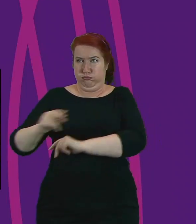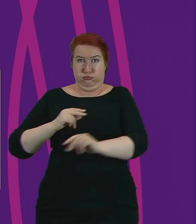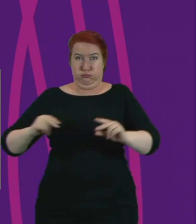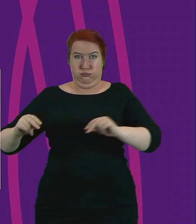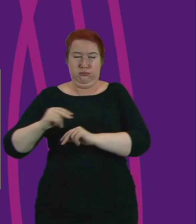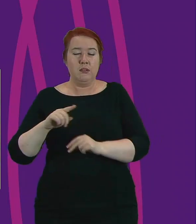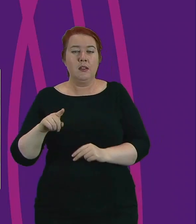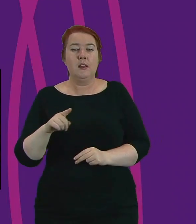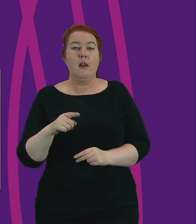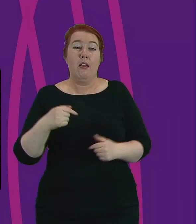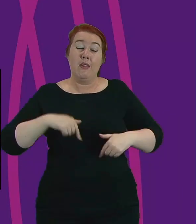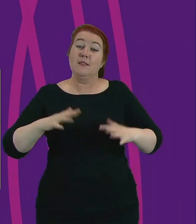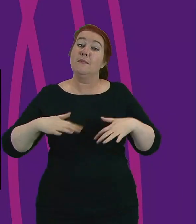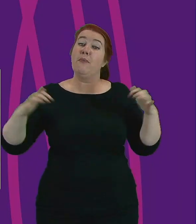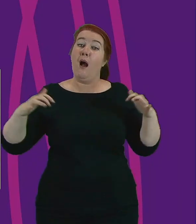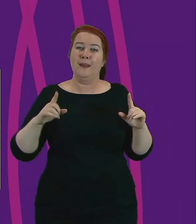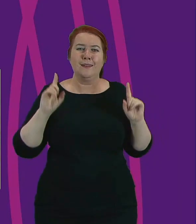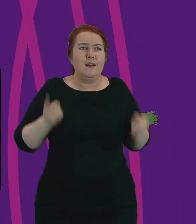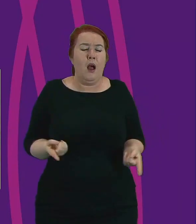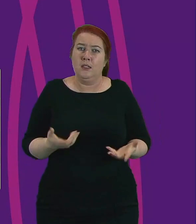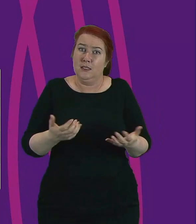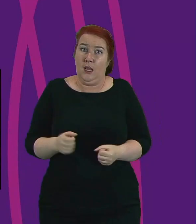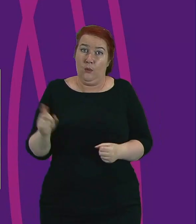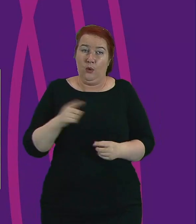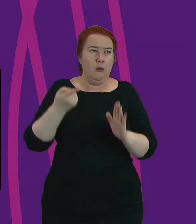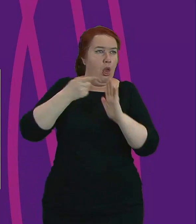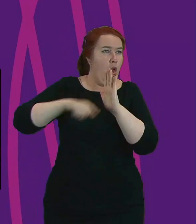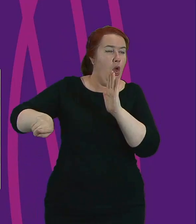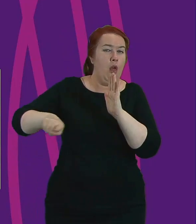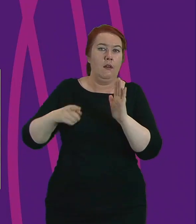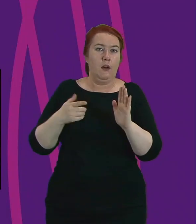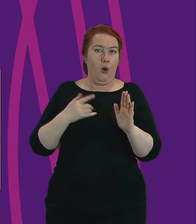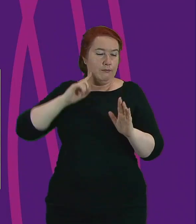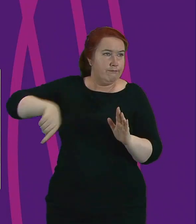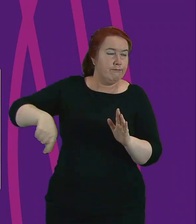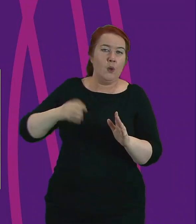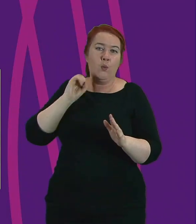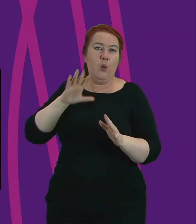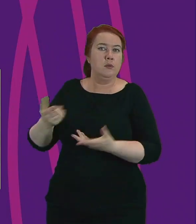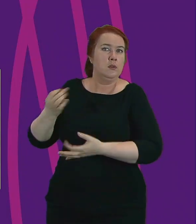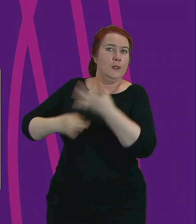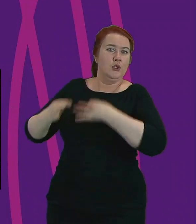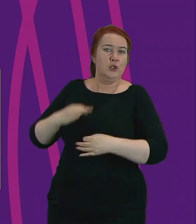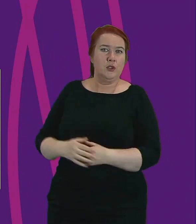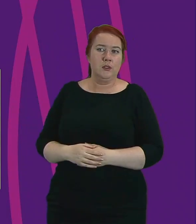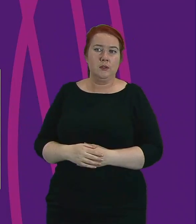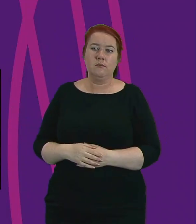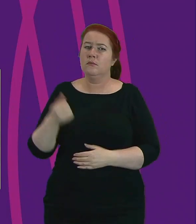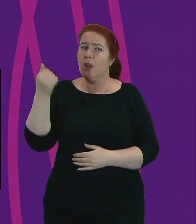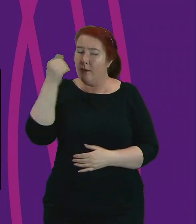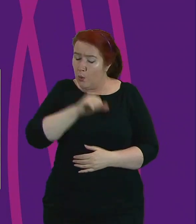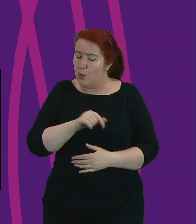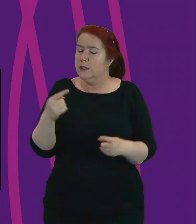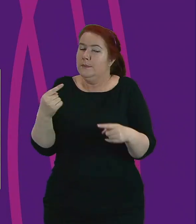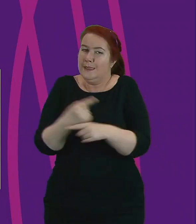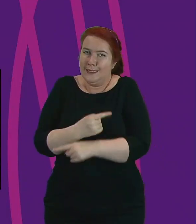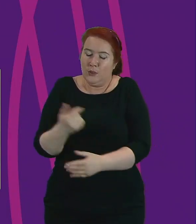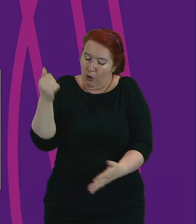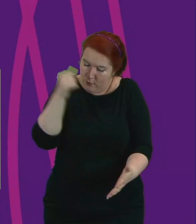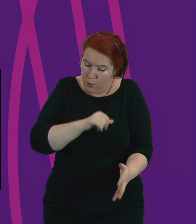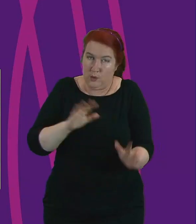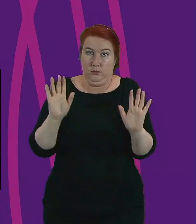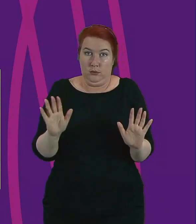accept is deflection and avoidance of proper scrutiny. Mistakes have been made, no doubt, but the world was not